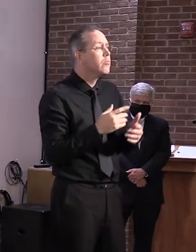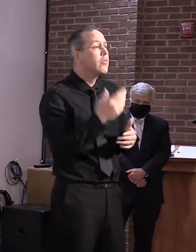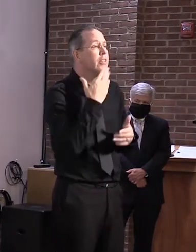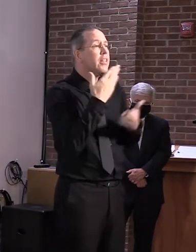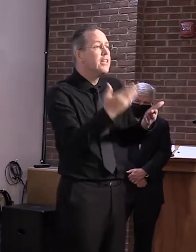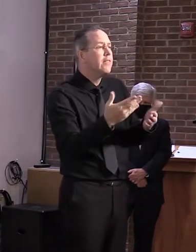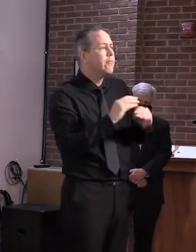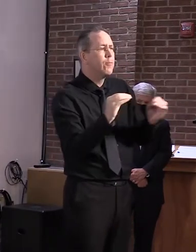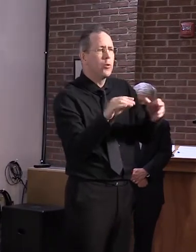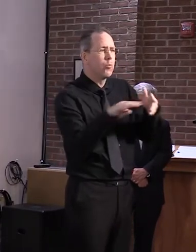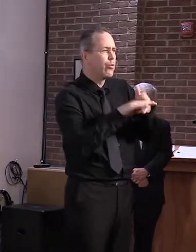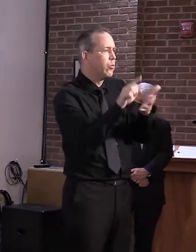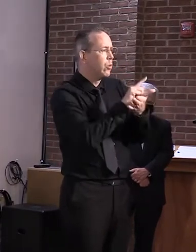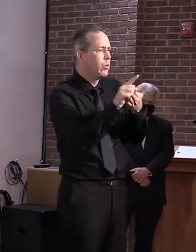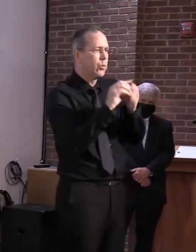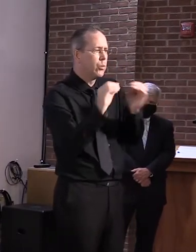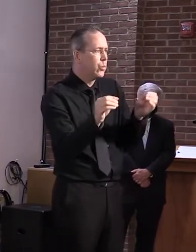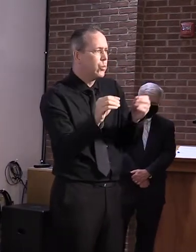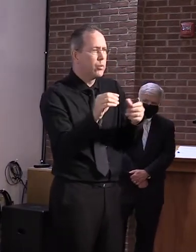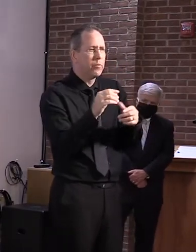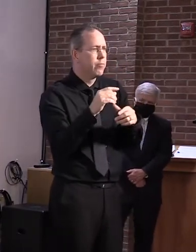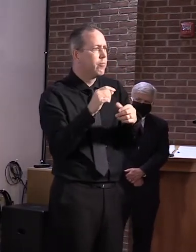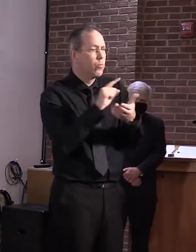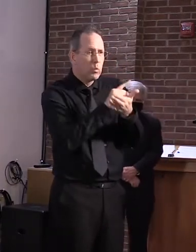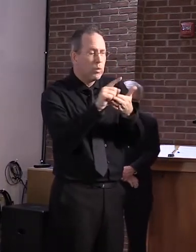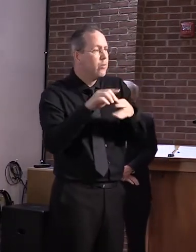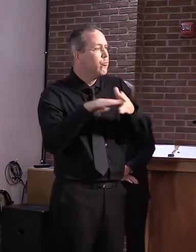and then come back. In fact, we're also restricting all